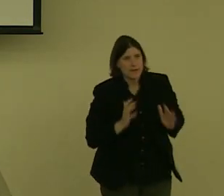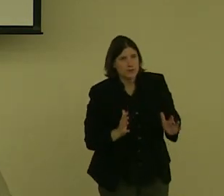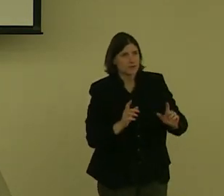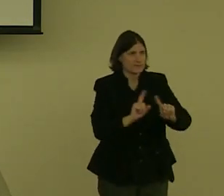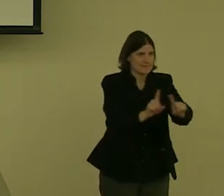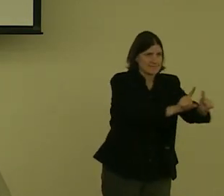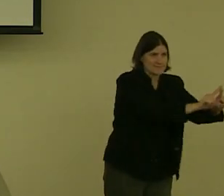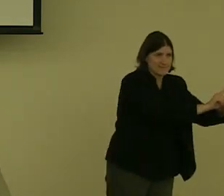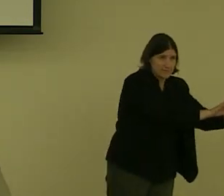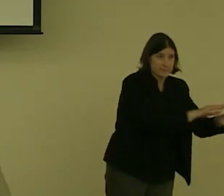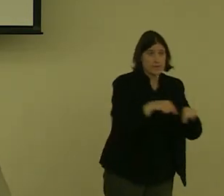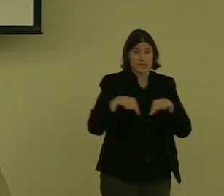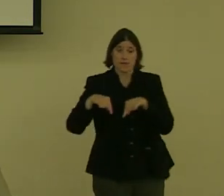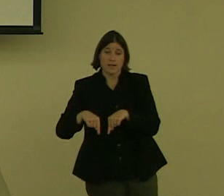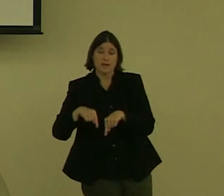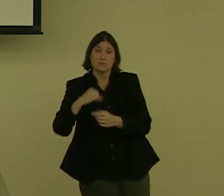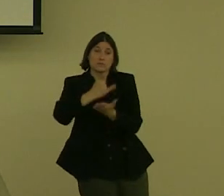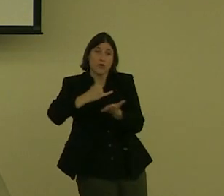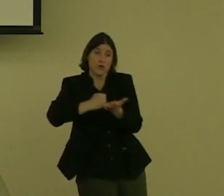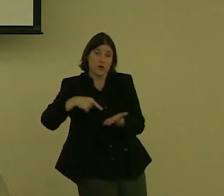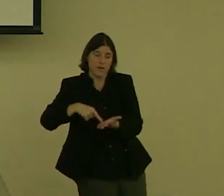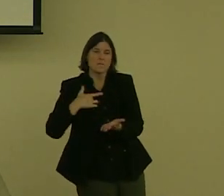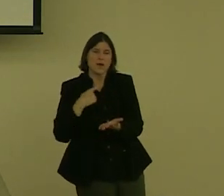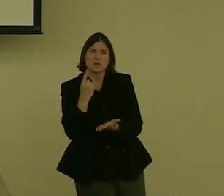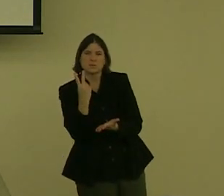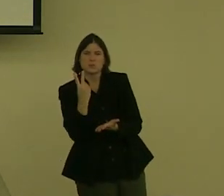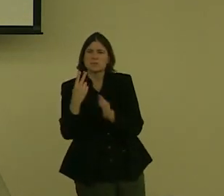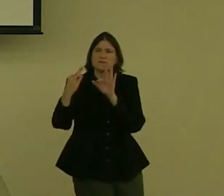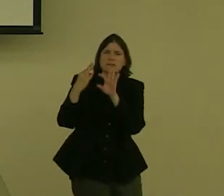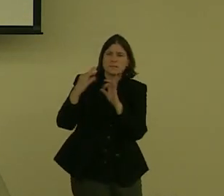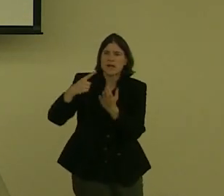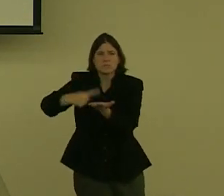I was enjoying your wordplay. I wish I had known that I was making it.